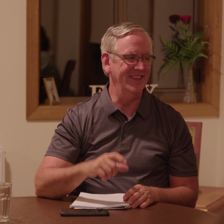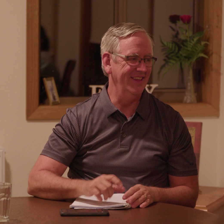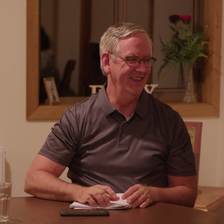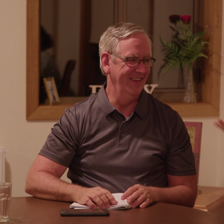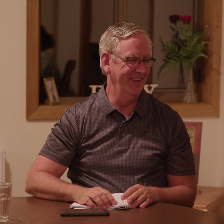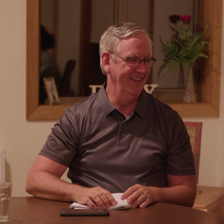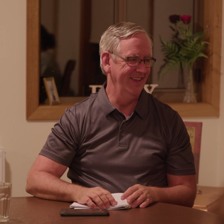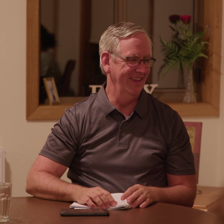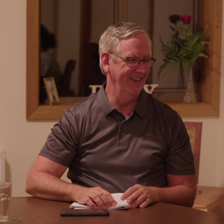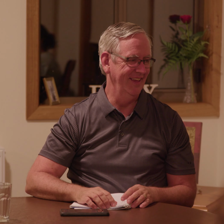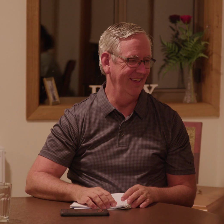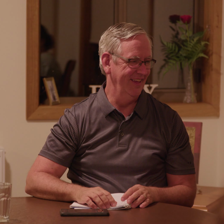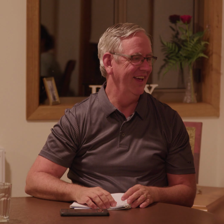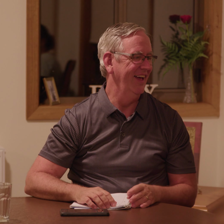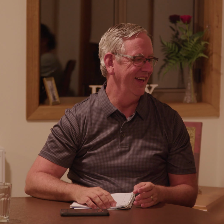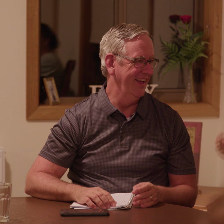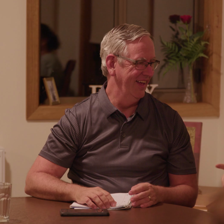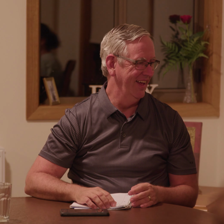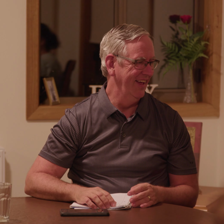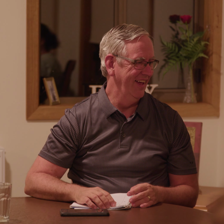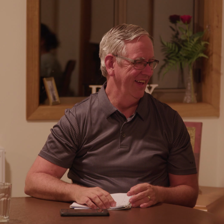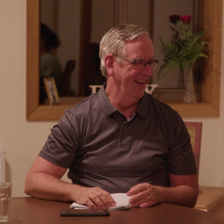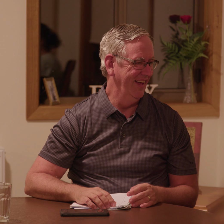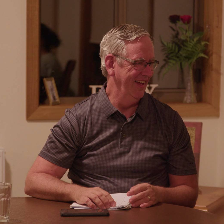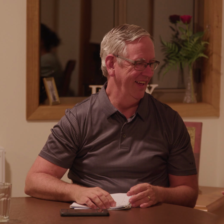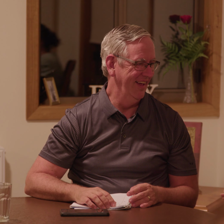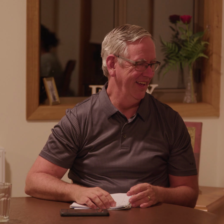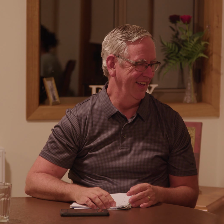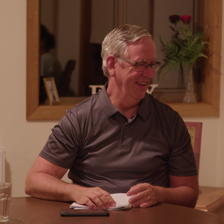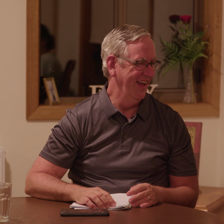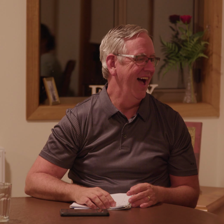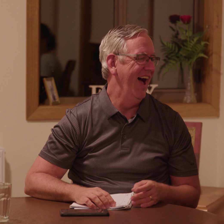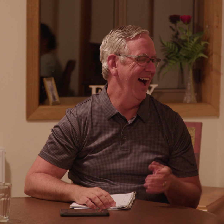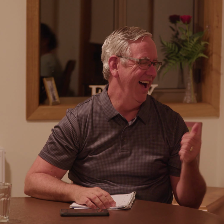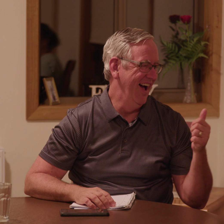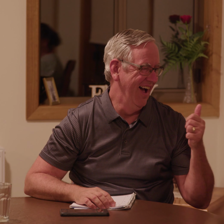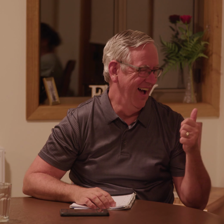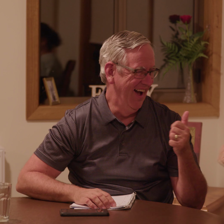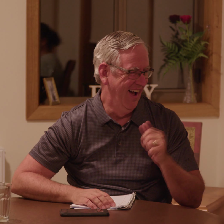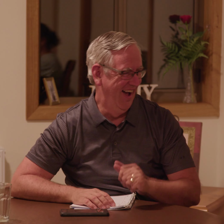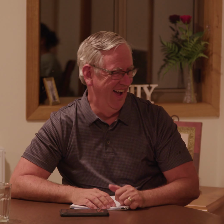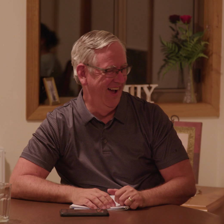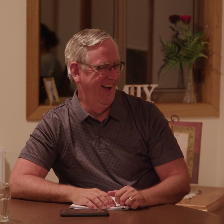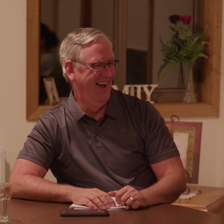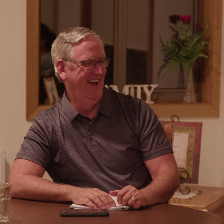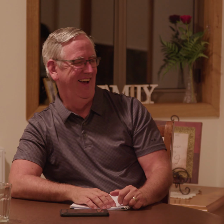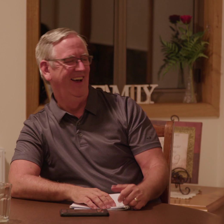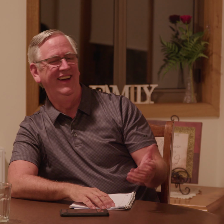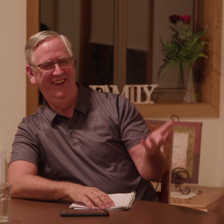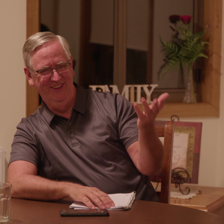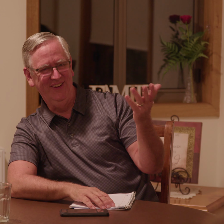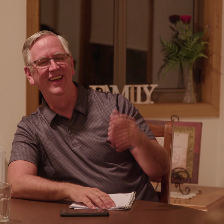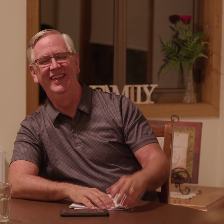When we did it. Last time I gave them like a band-aid to put on their strong hand so